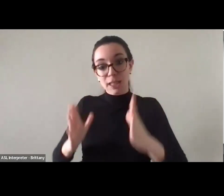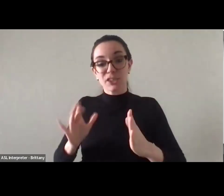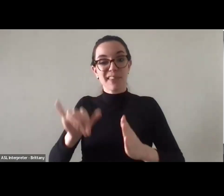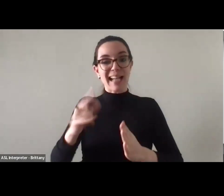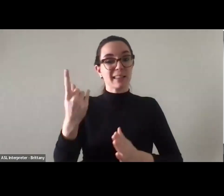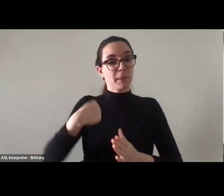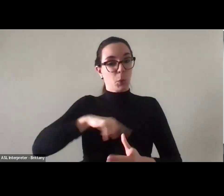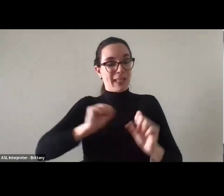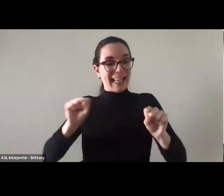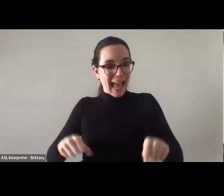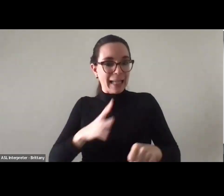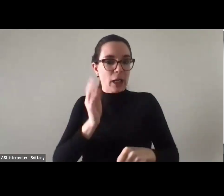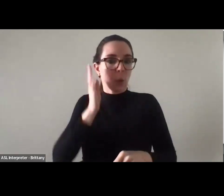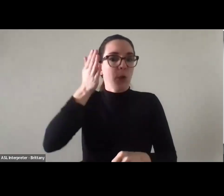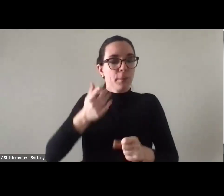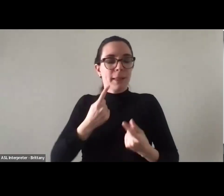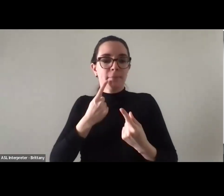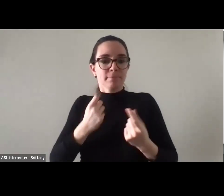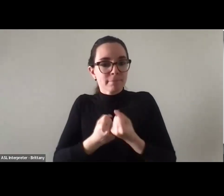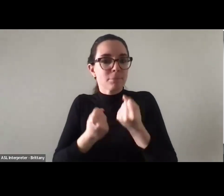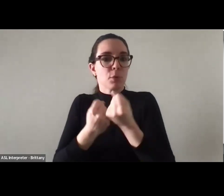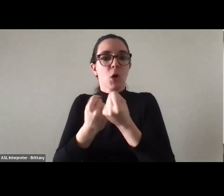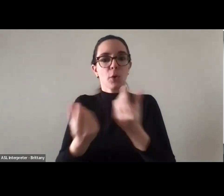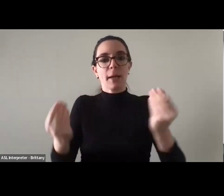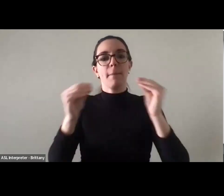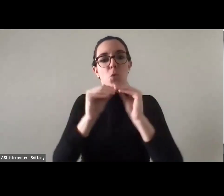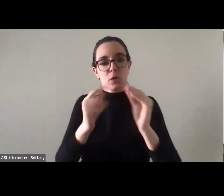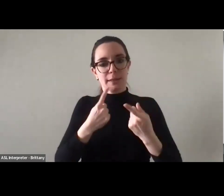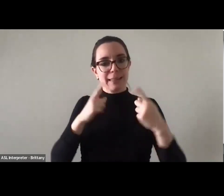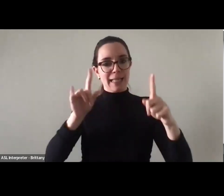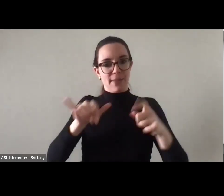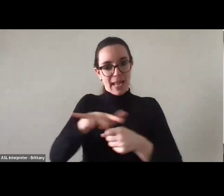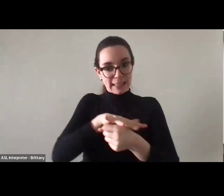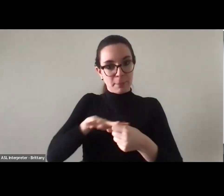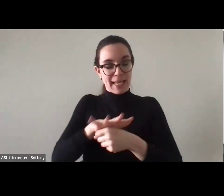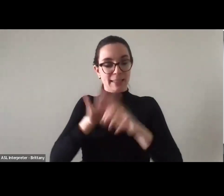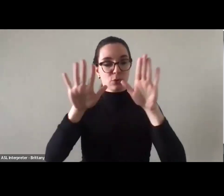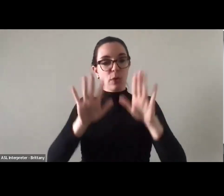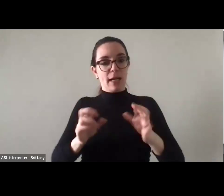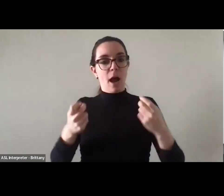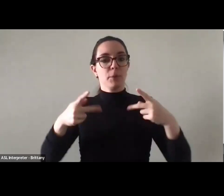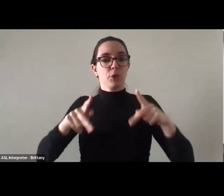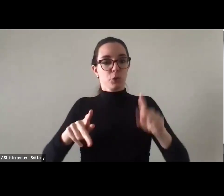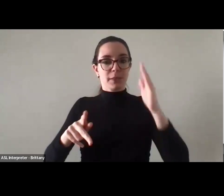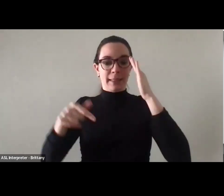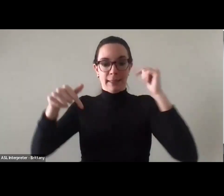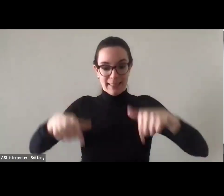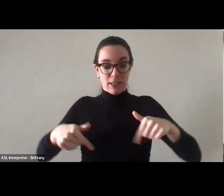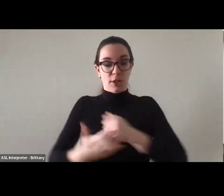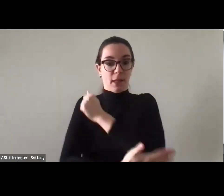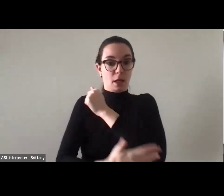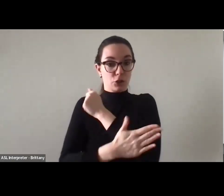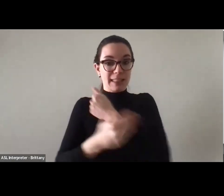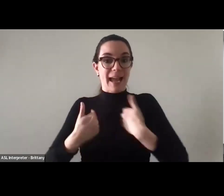be promoting more, is success in that space for folks, and as a great opportunity here in the country to have